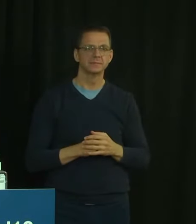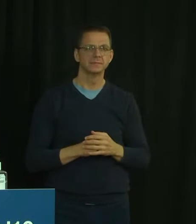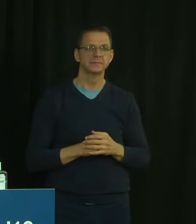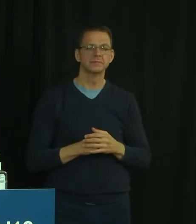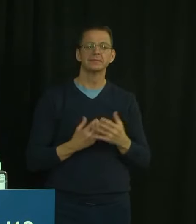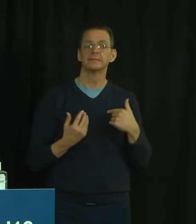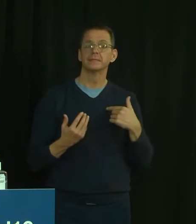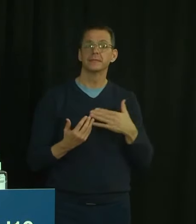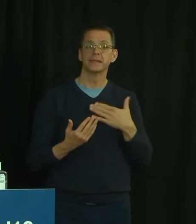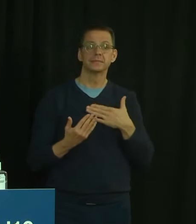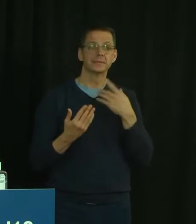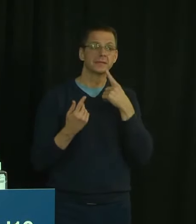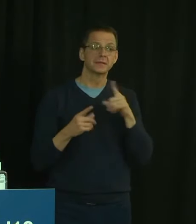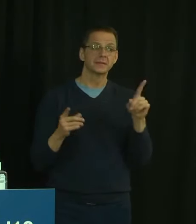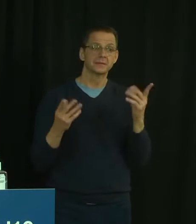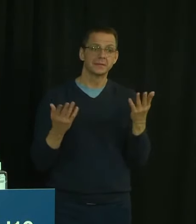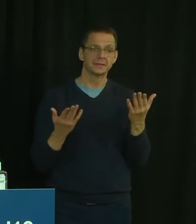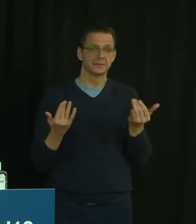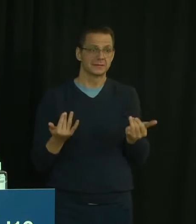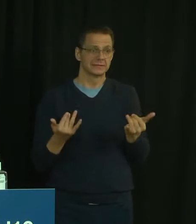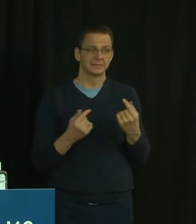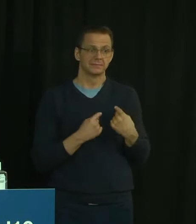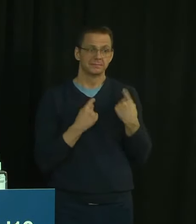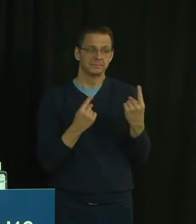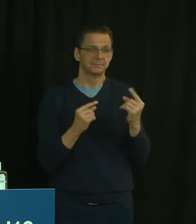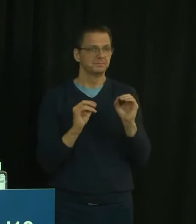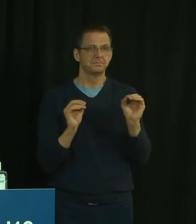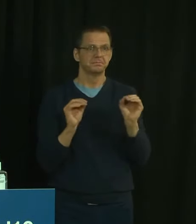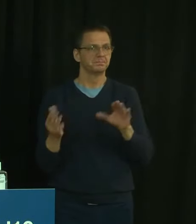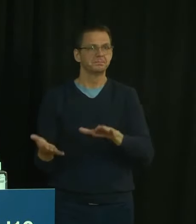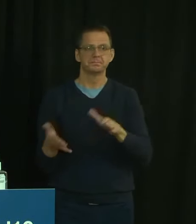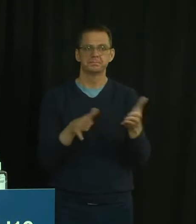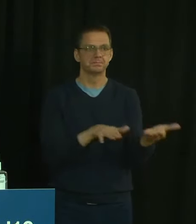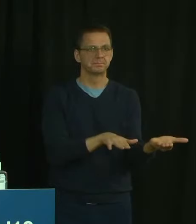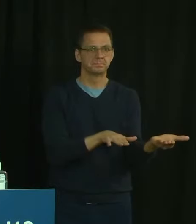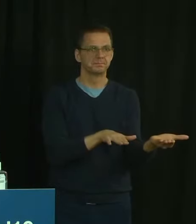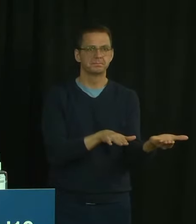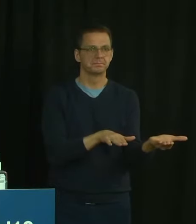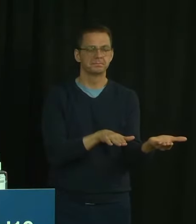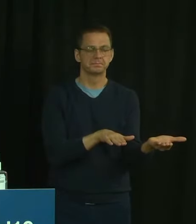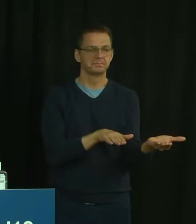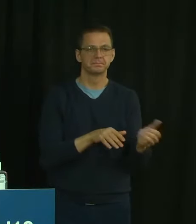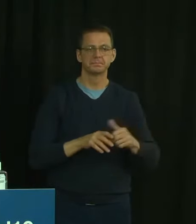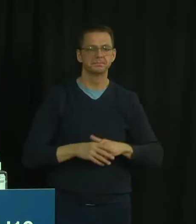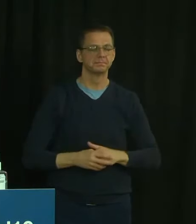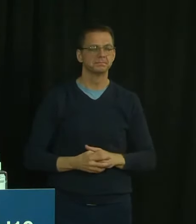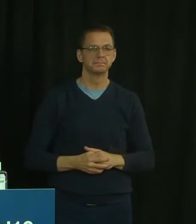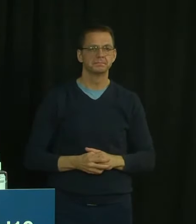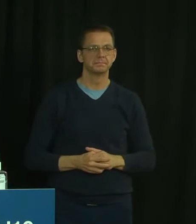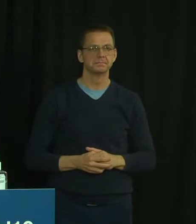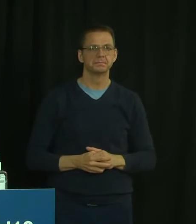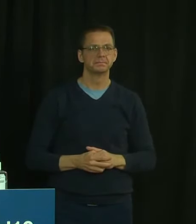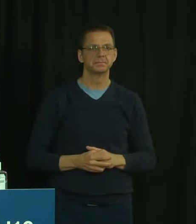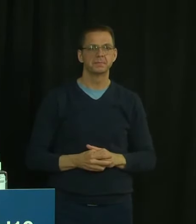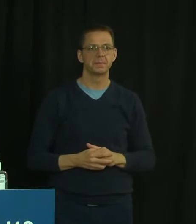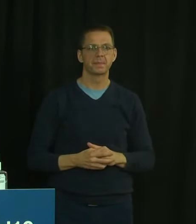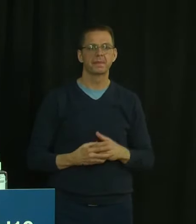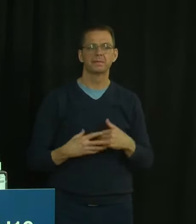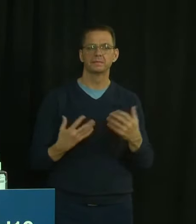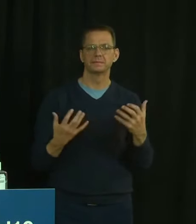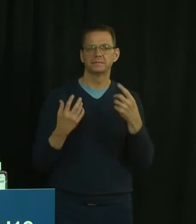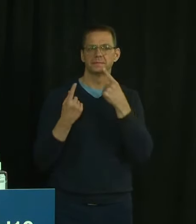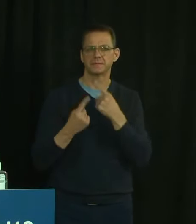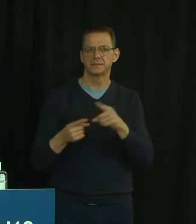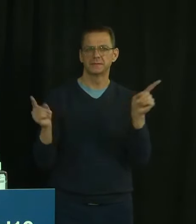vaccine. Following extensive discussions with our provincial and federal partners, Alberta is temporarily pausing